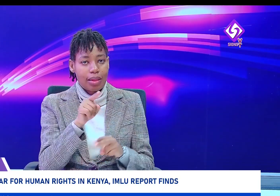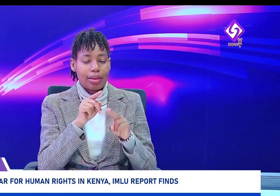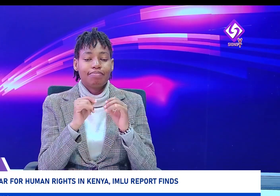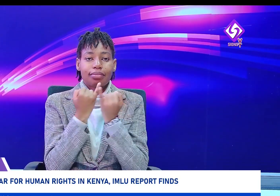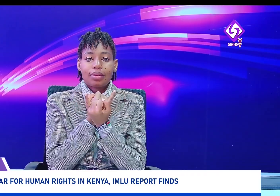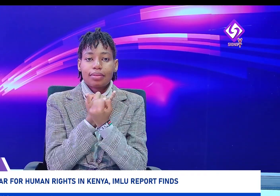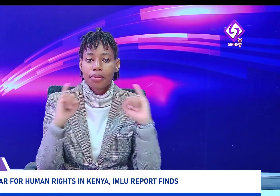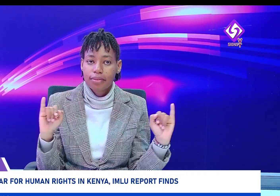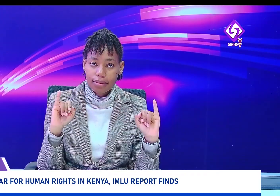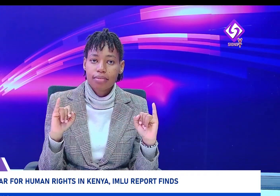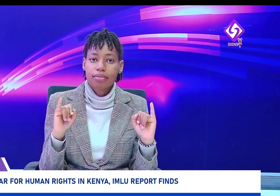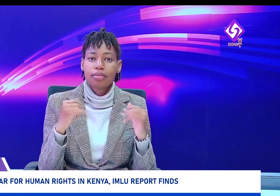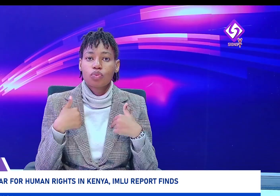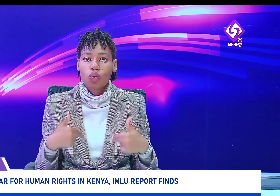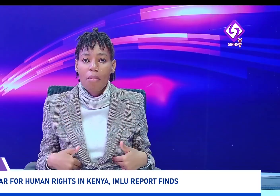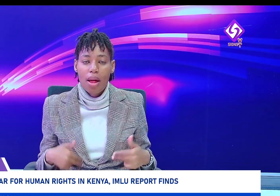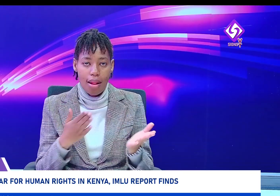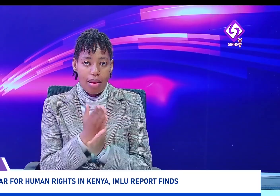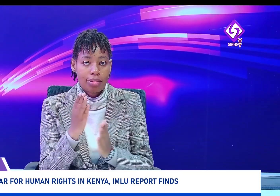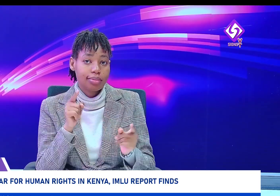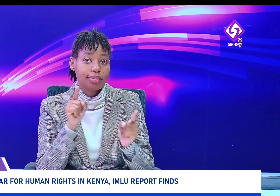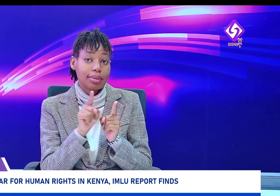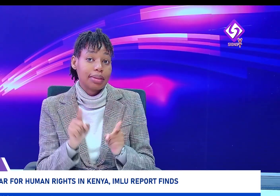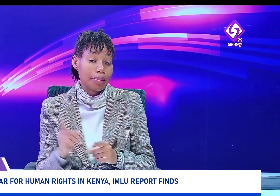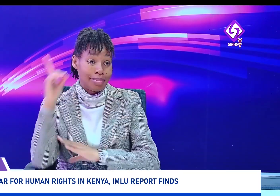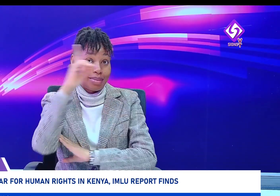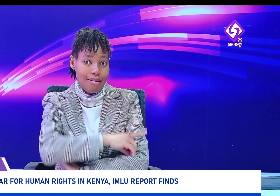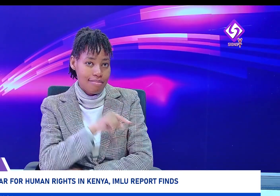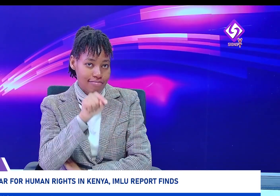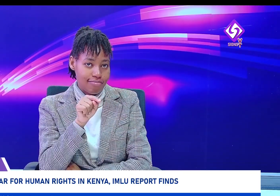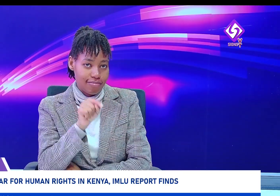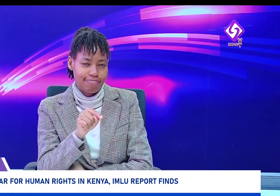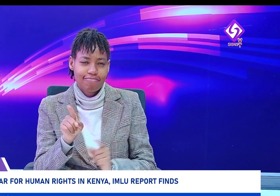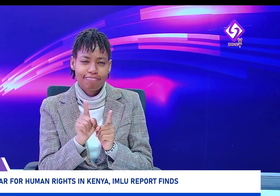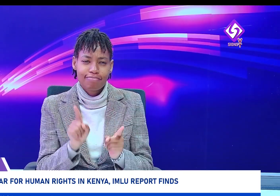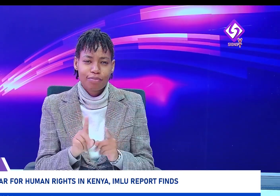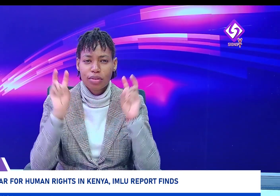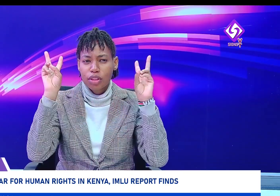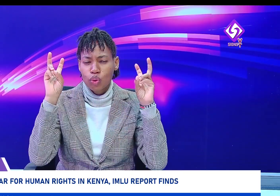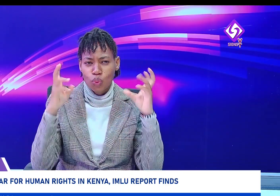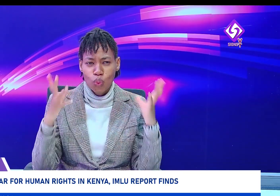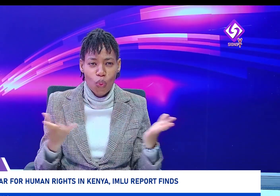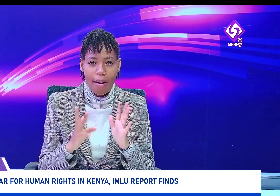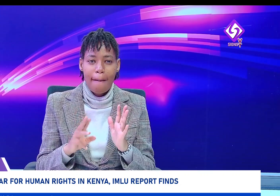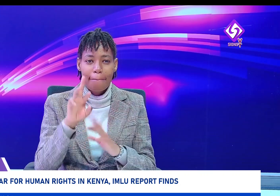released on International Human Rights Day, categorize Kenya as a repressed